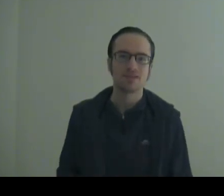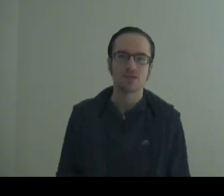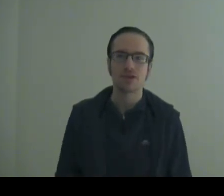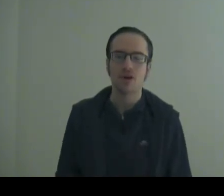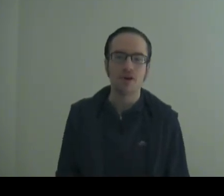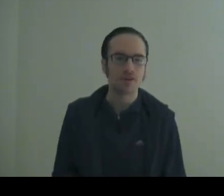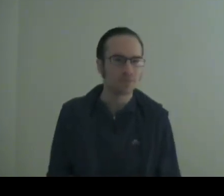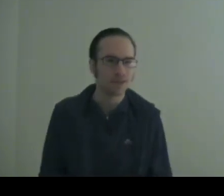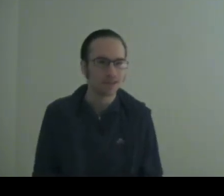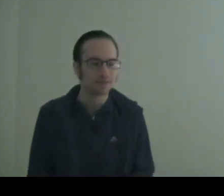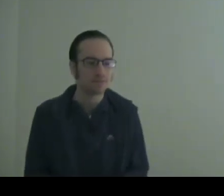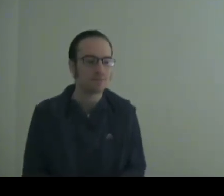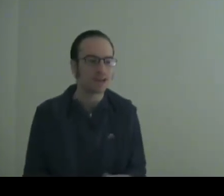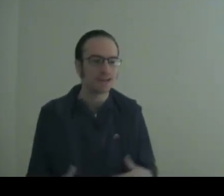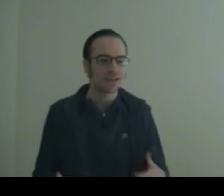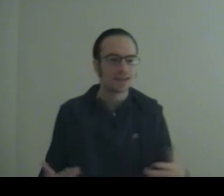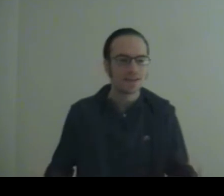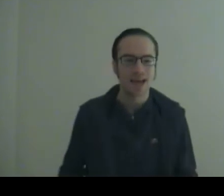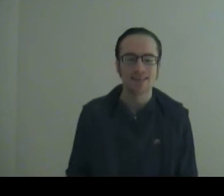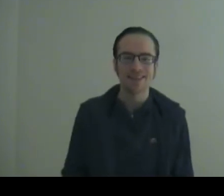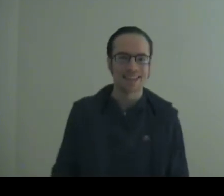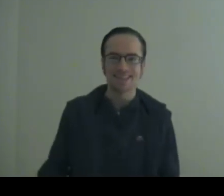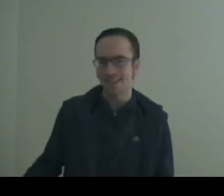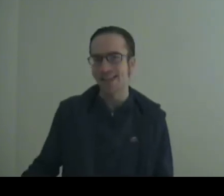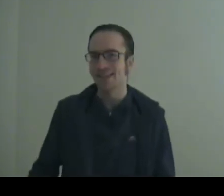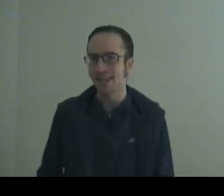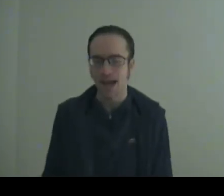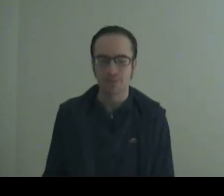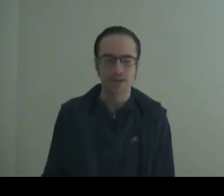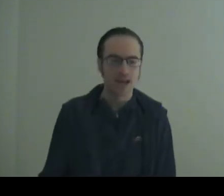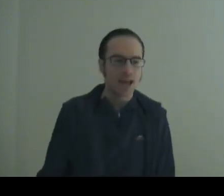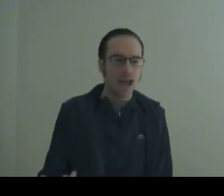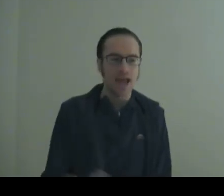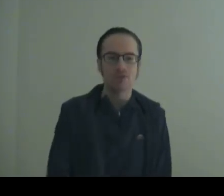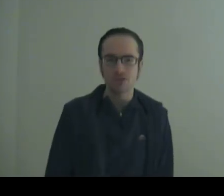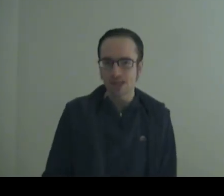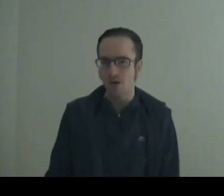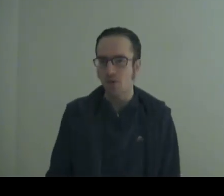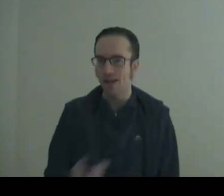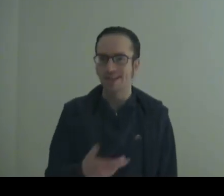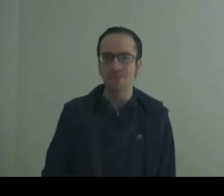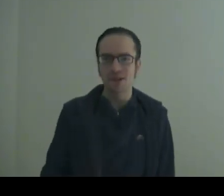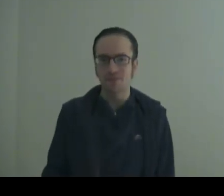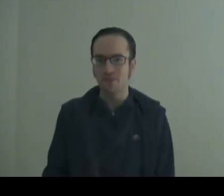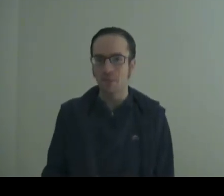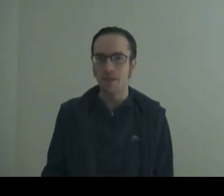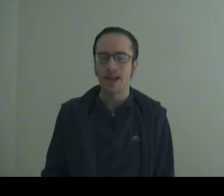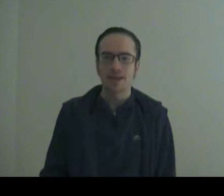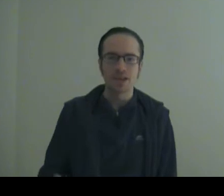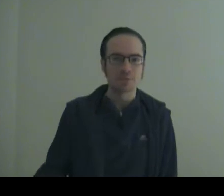trigger guard or something to make that less likely to happen. And Rico escaping from the